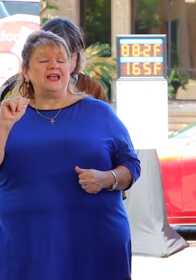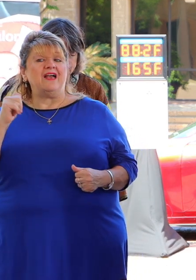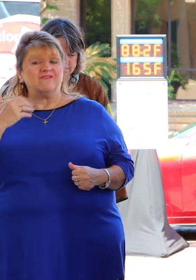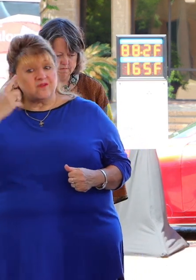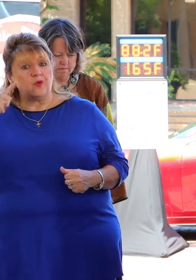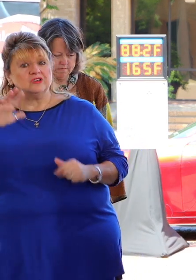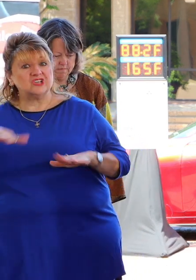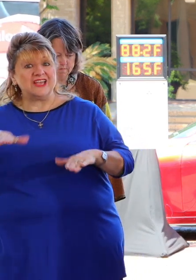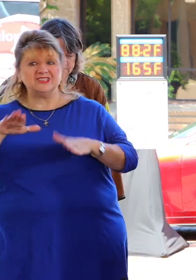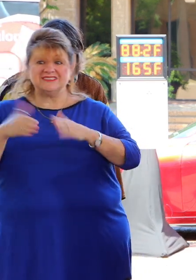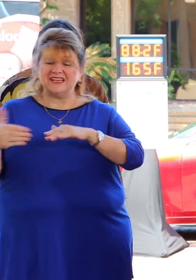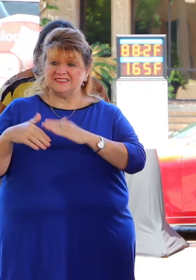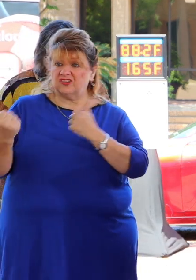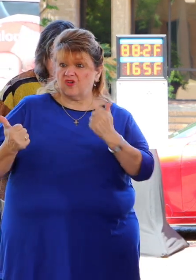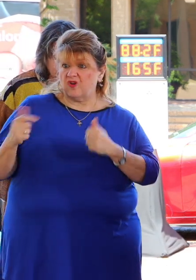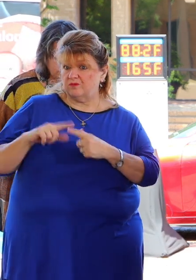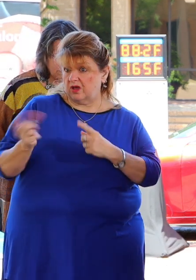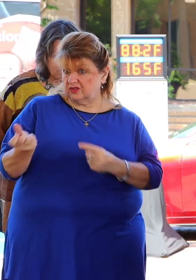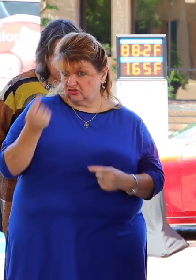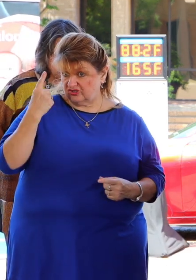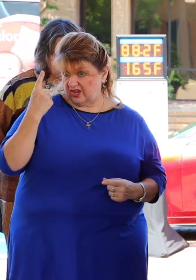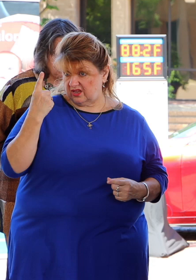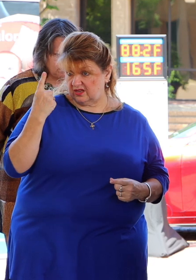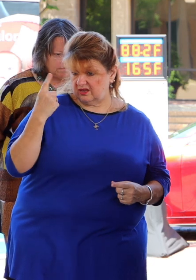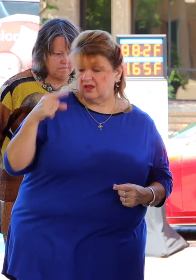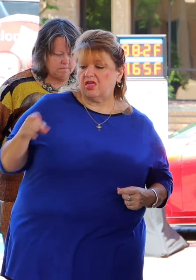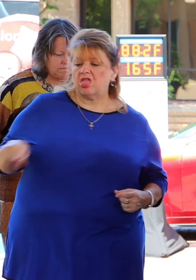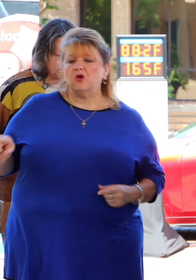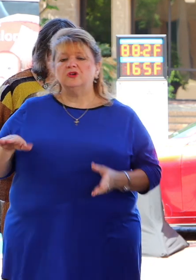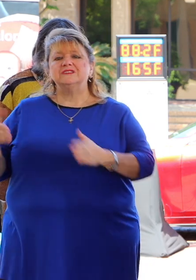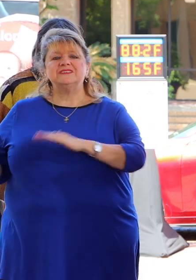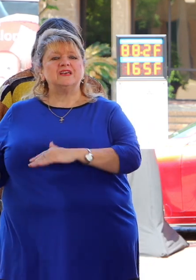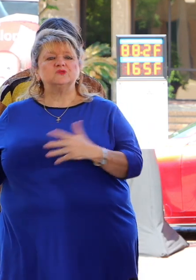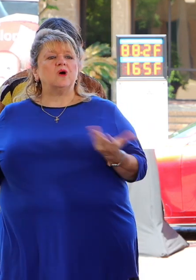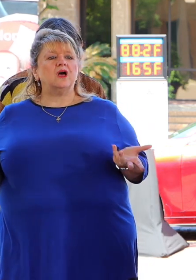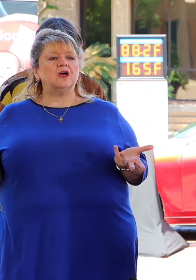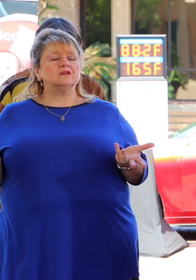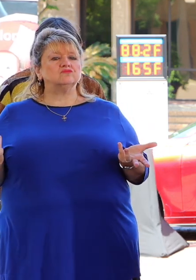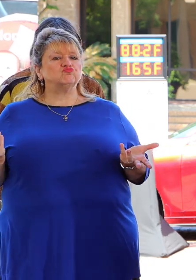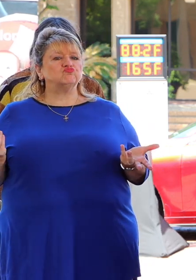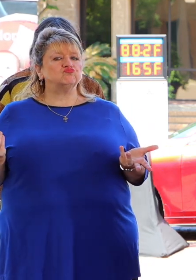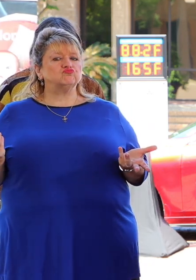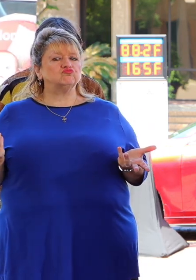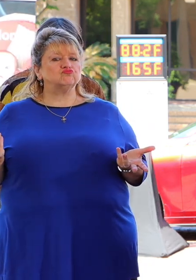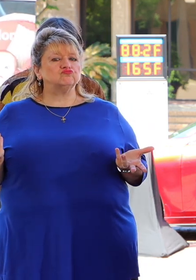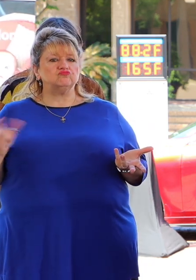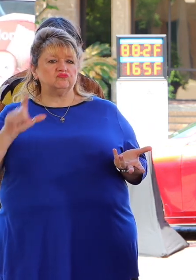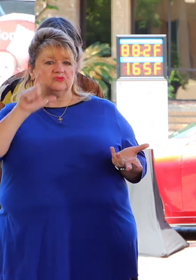car. But make no mistake, these deaths are